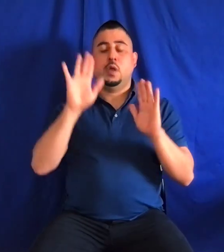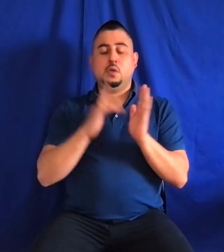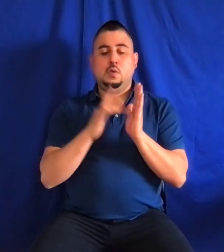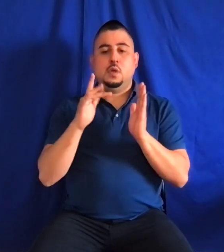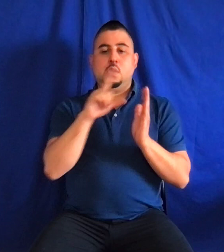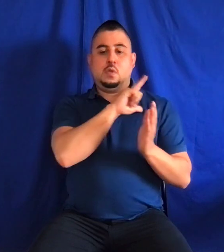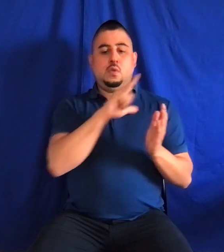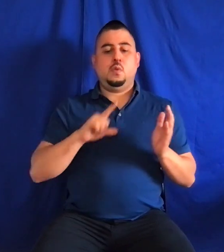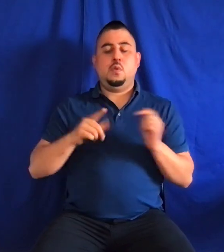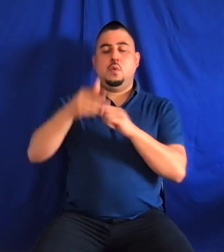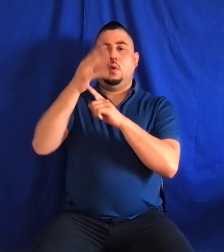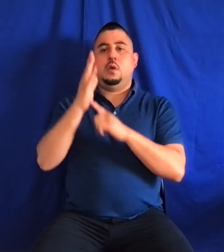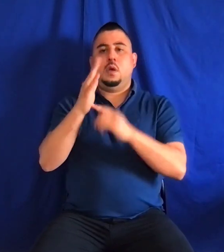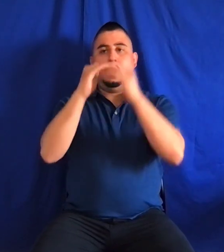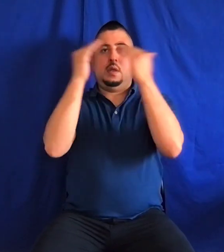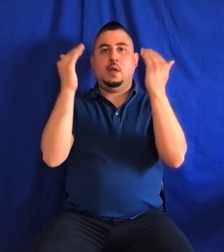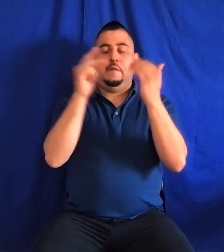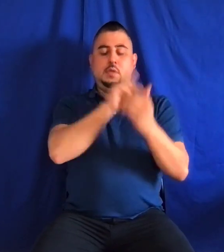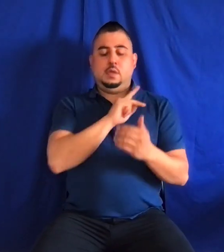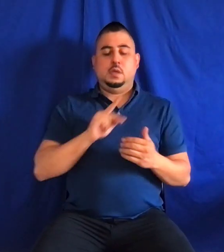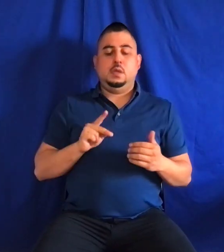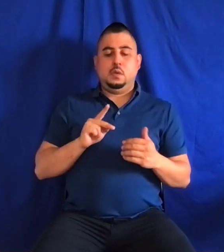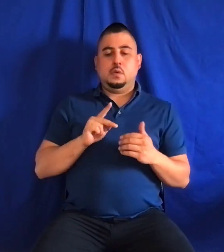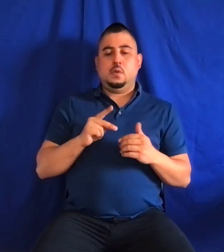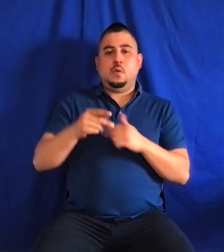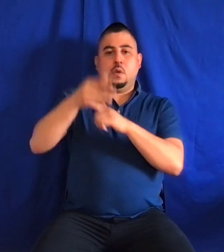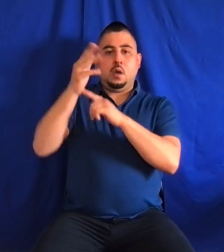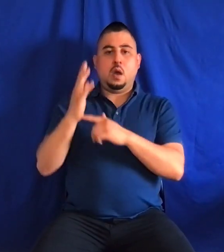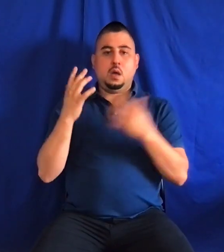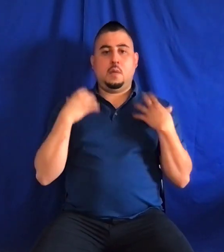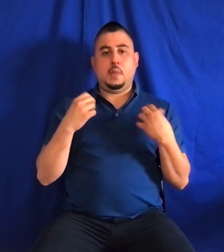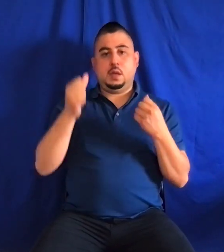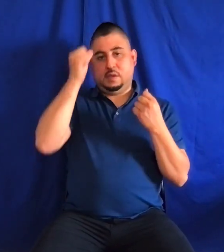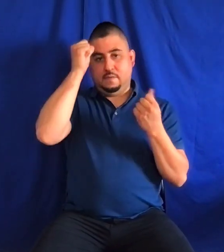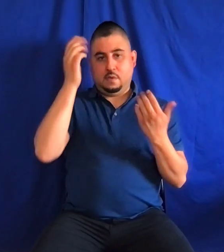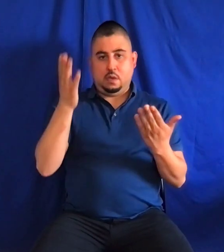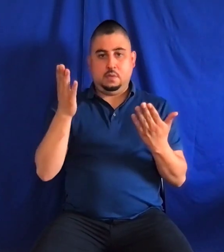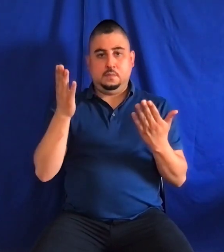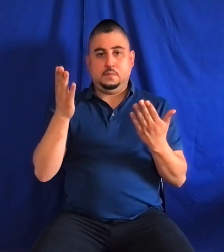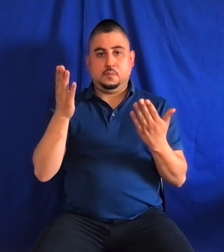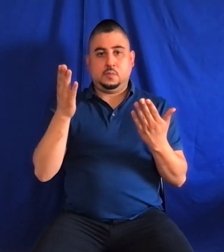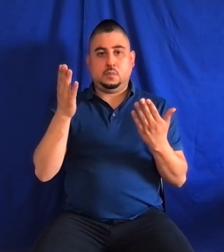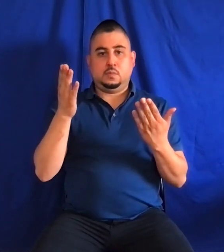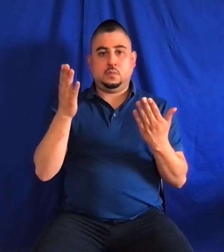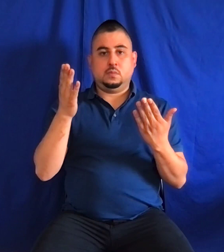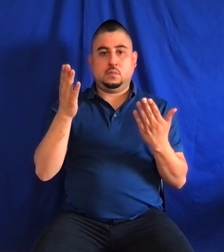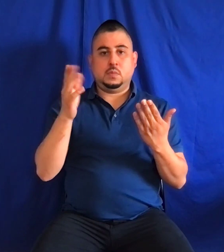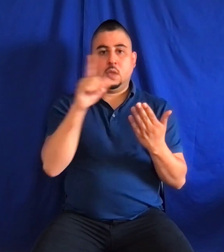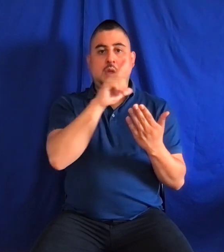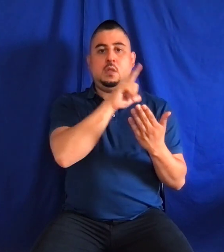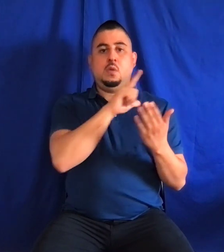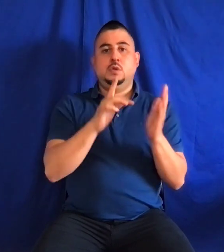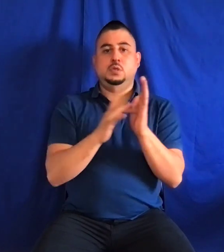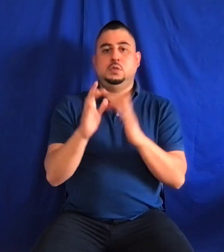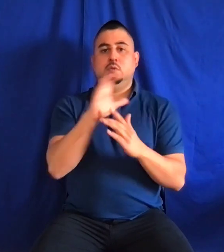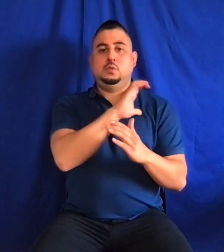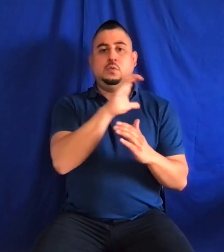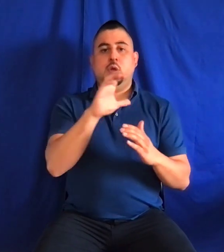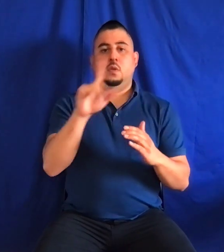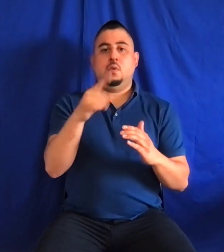glory. Lord God, Heavenly King, O God, Almighty Father, Lord Jesus Christ, only